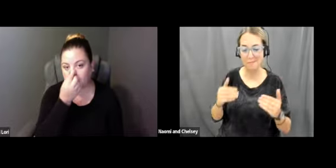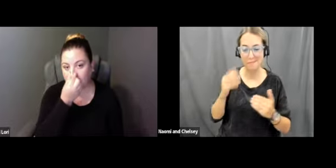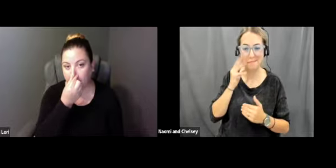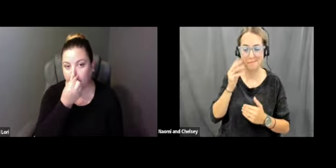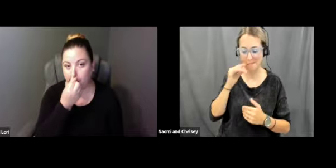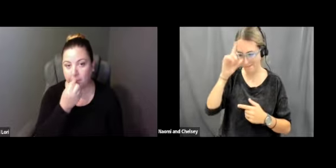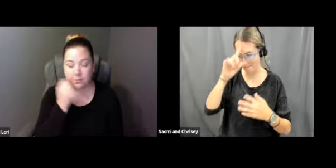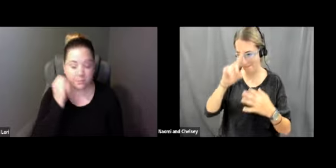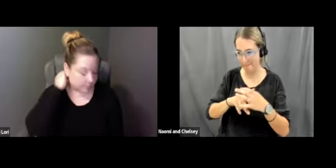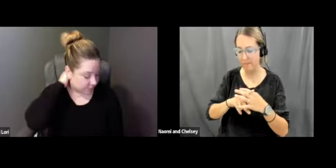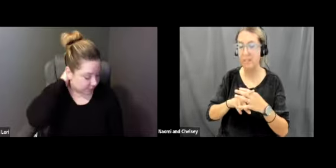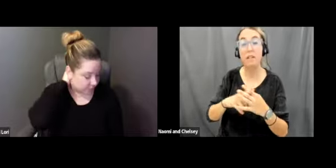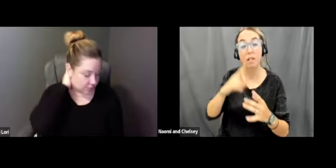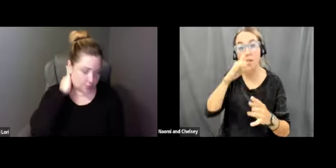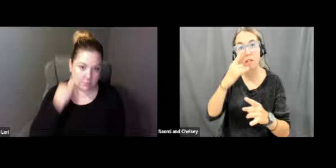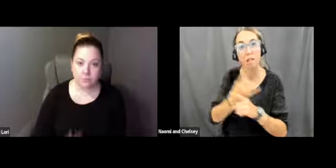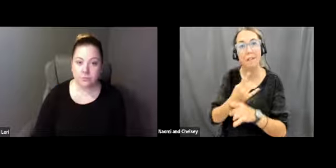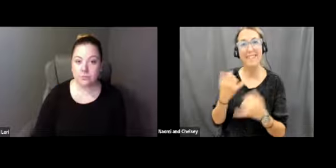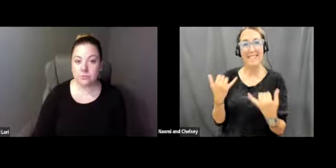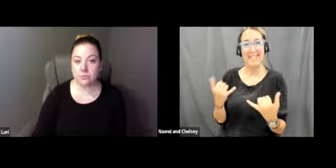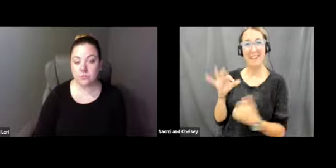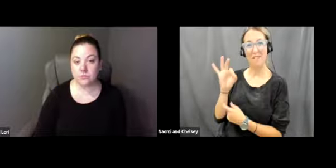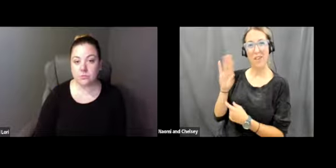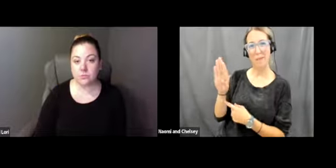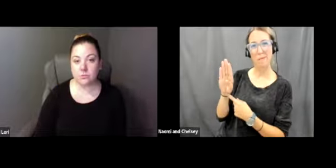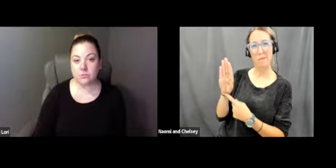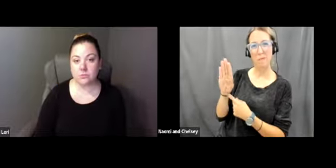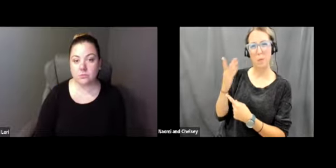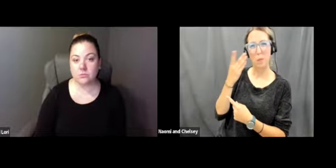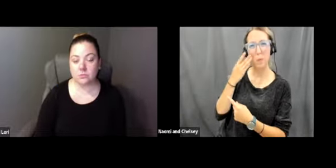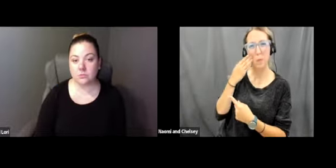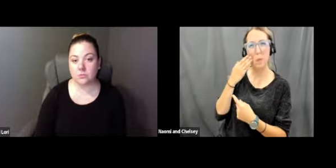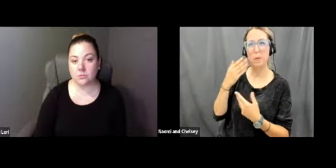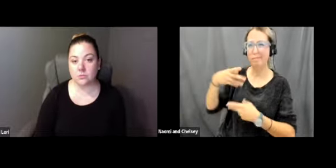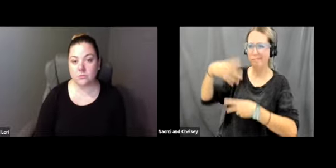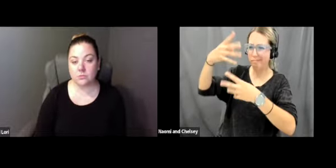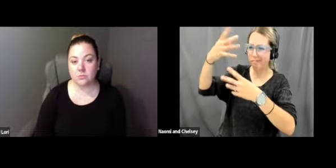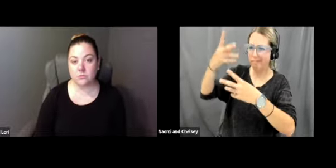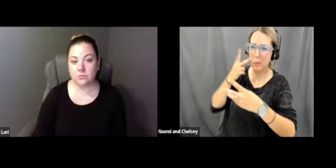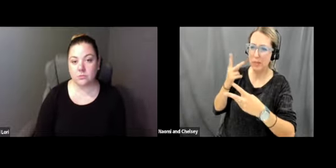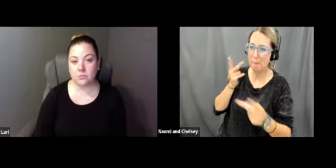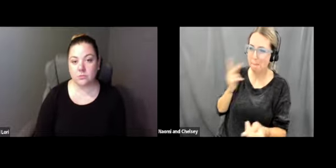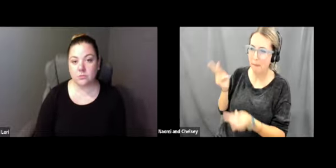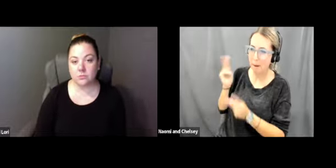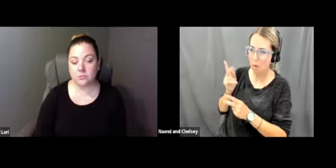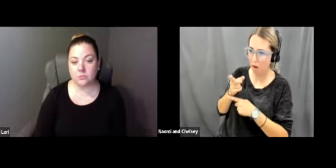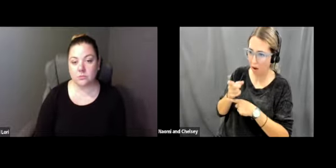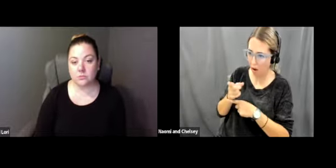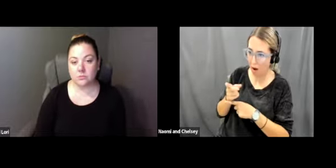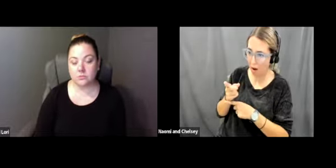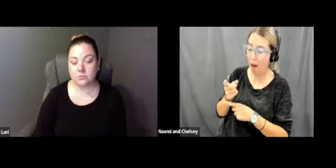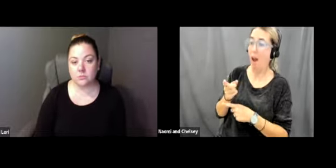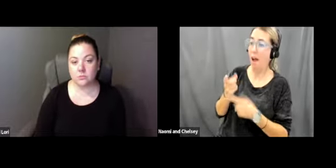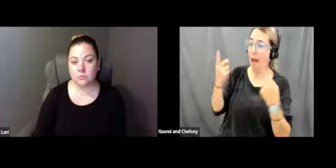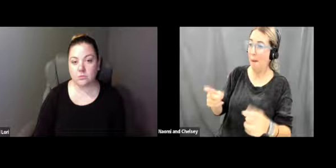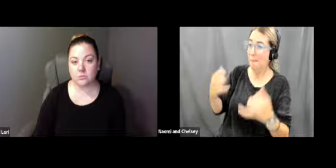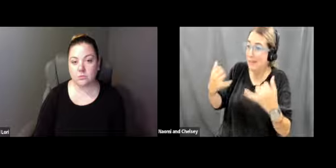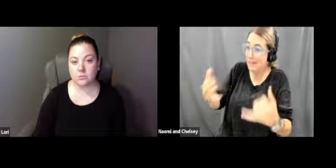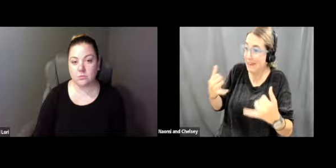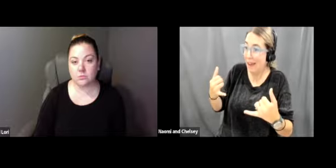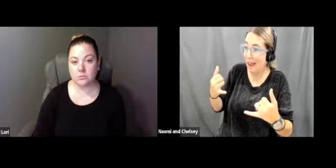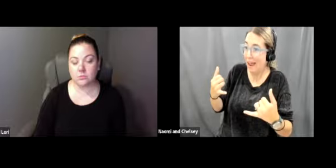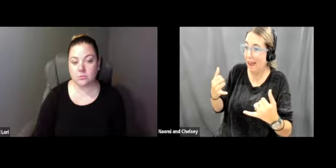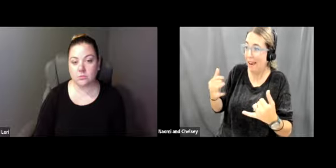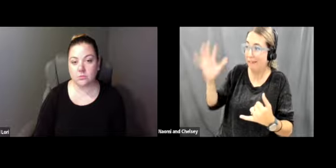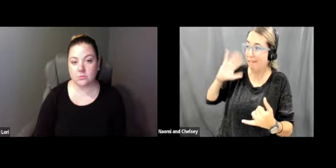That I was at the beach a couple of years ago, and it was like one of my first times in my life wearing a bikini. I thought it was